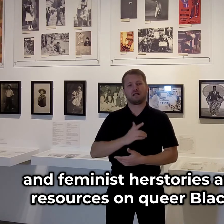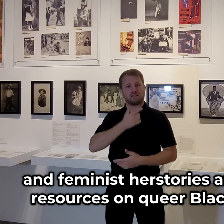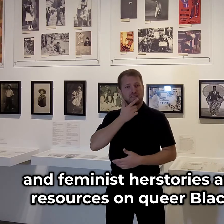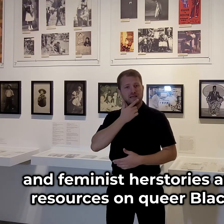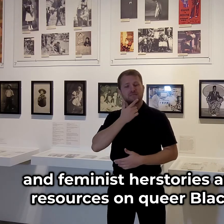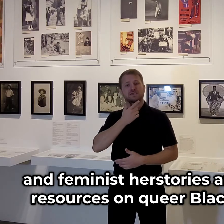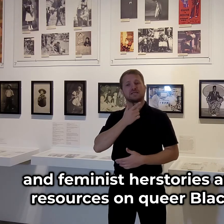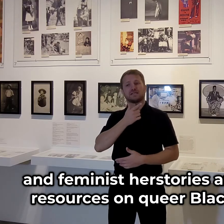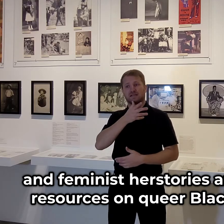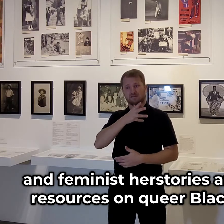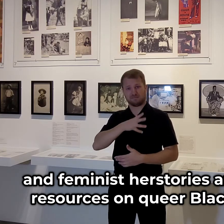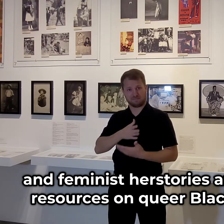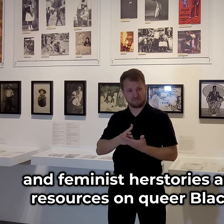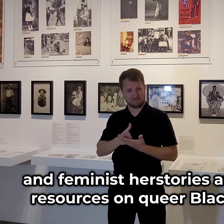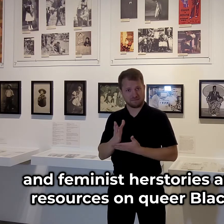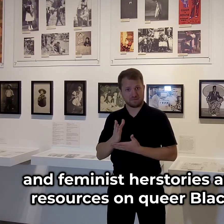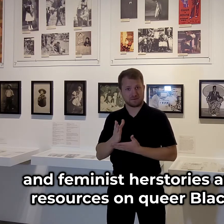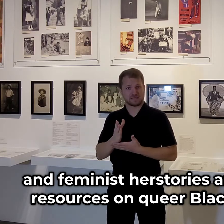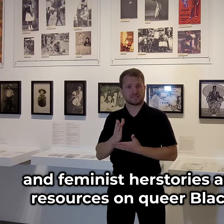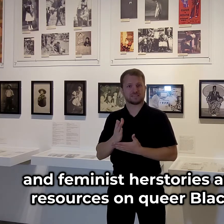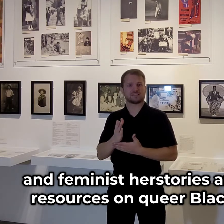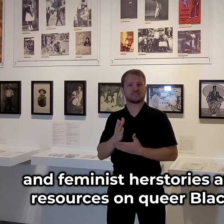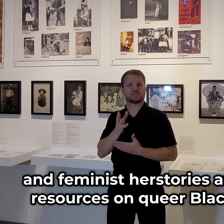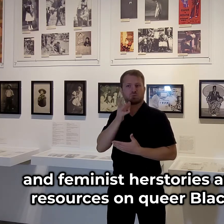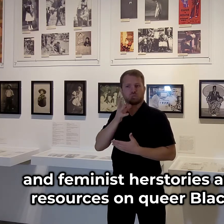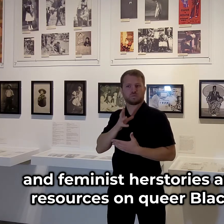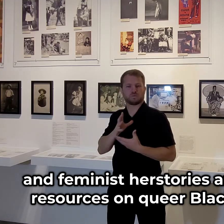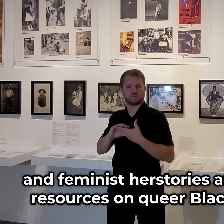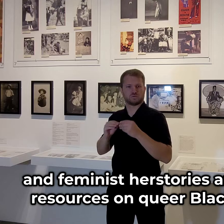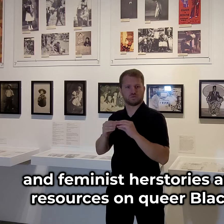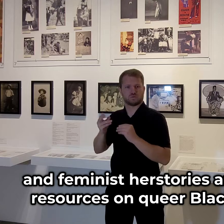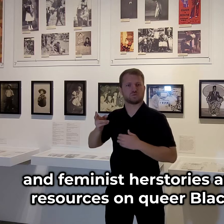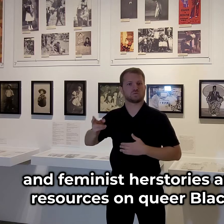provides resources on queer Black her story.